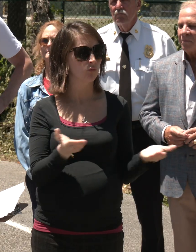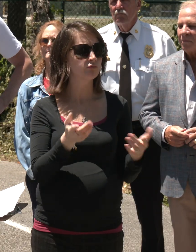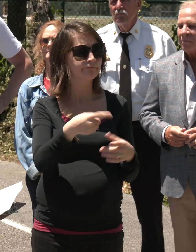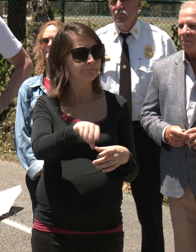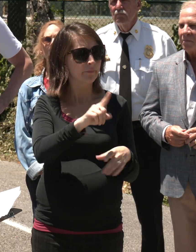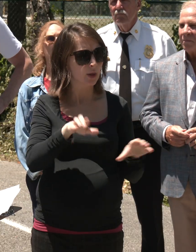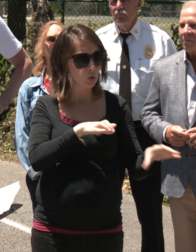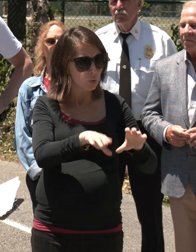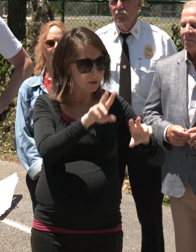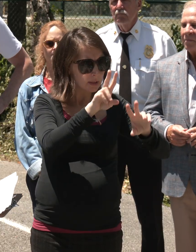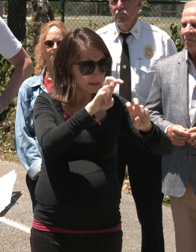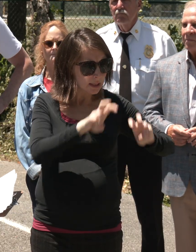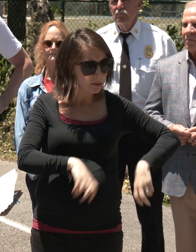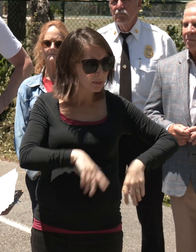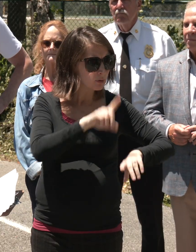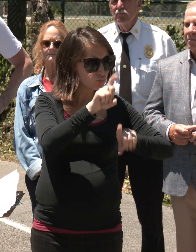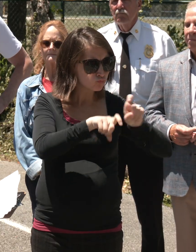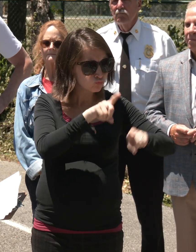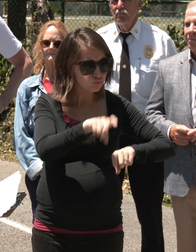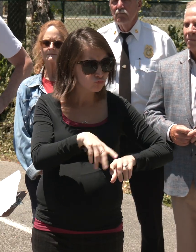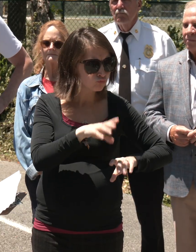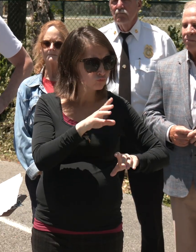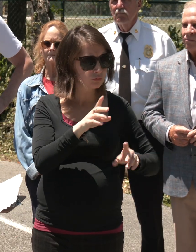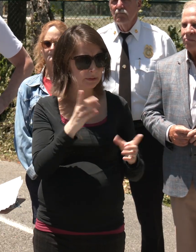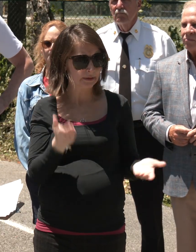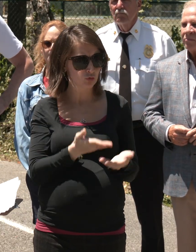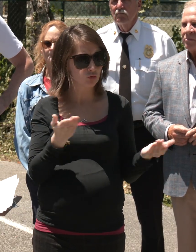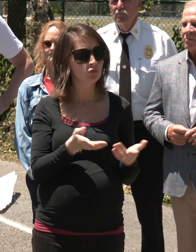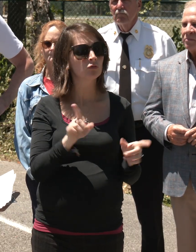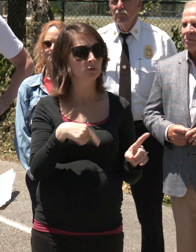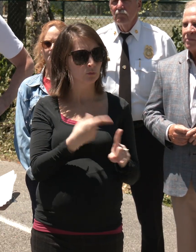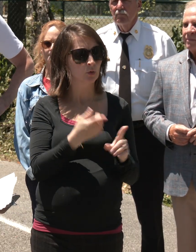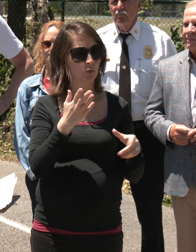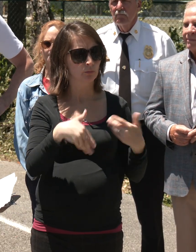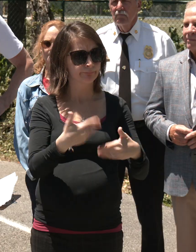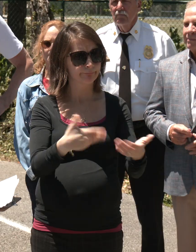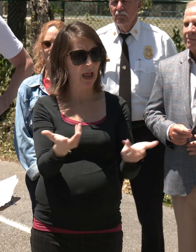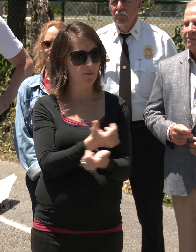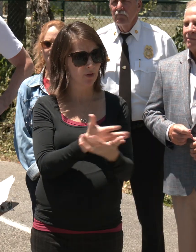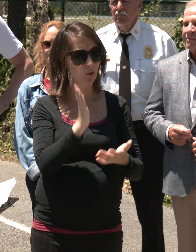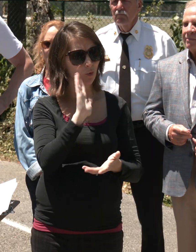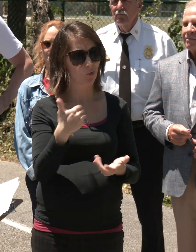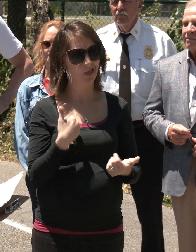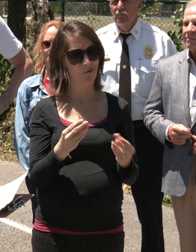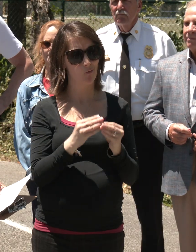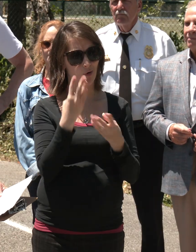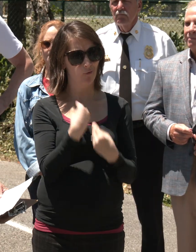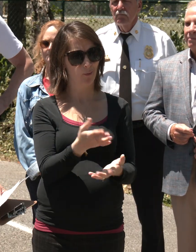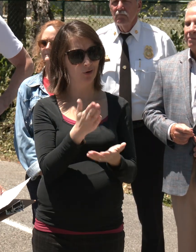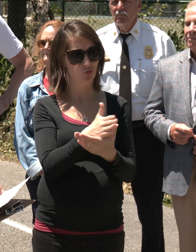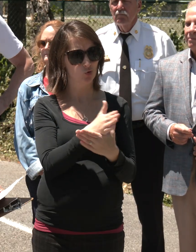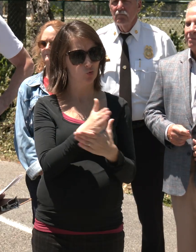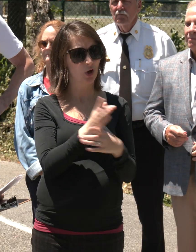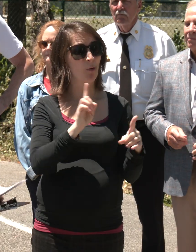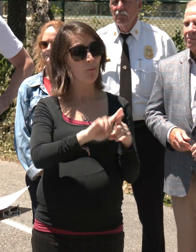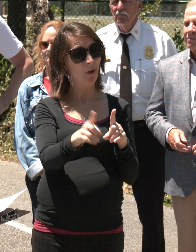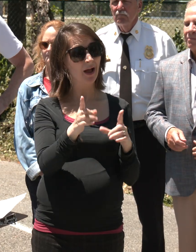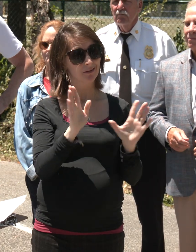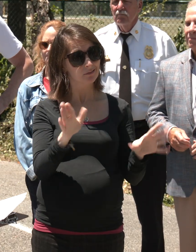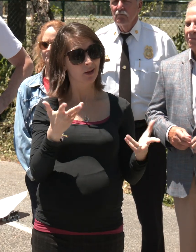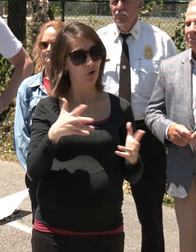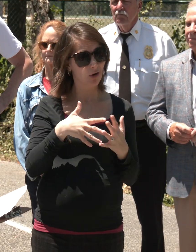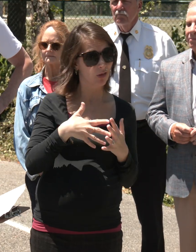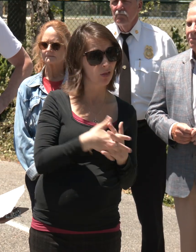doing assessments with us. As we move through this, we'll have some more information to share, but please be aware that they are embedded in